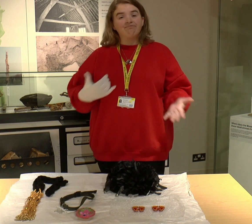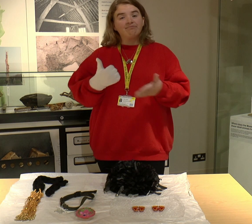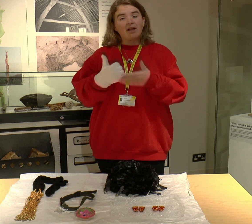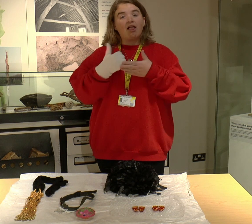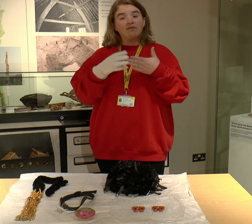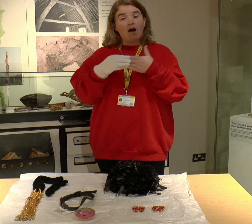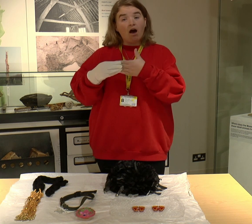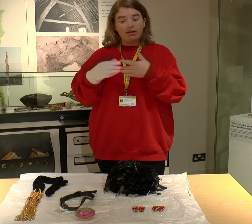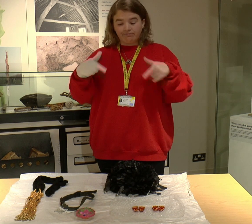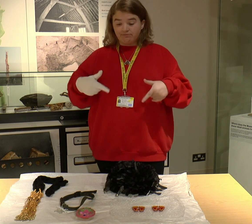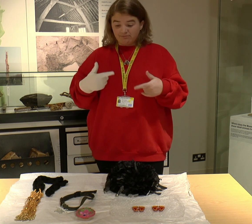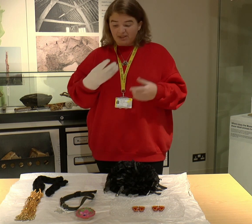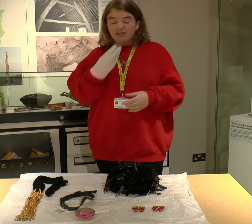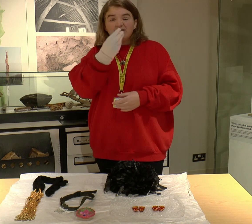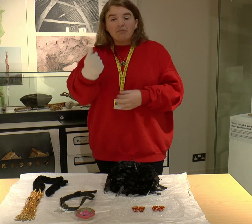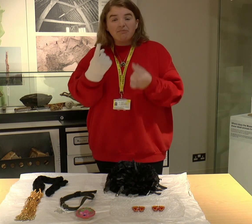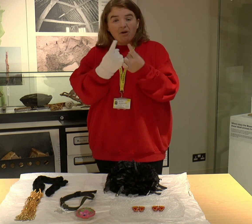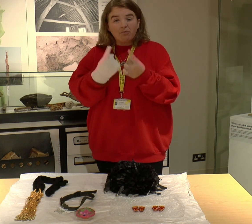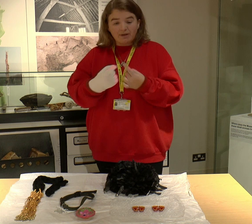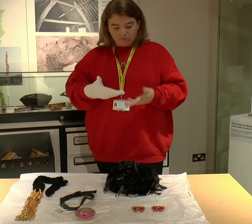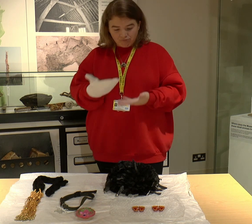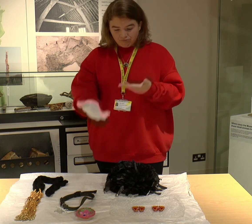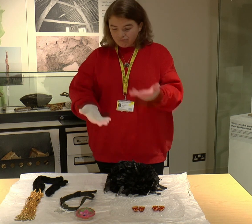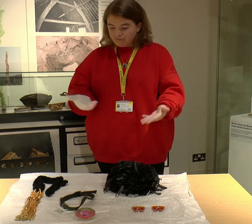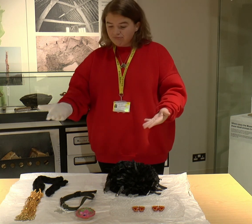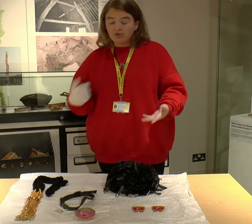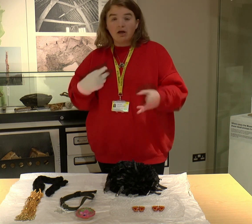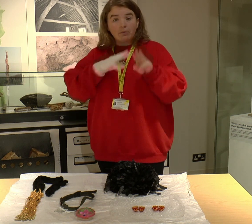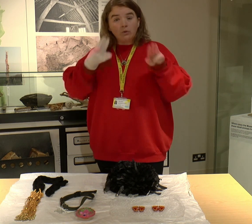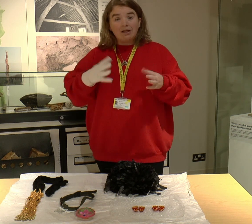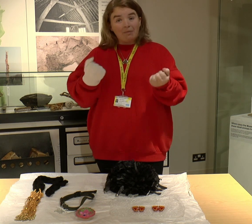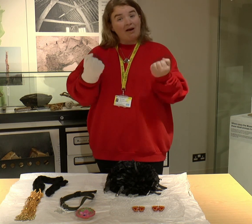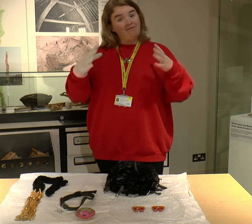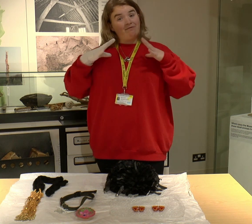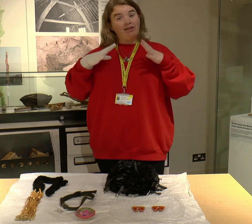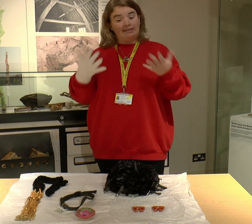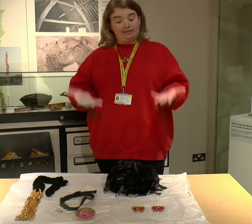So, just as a helpful guide, here in front of me are some of the objects the museum has already.